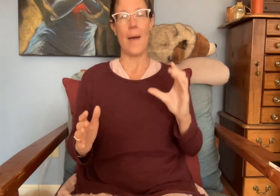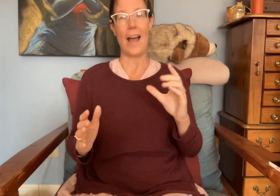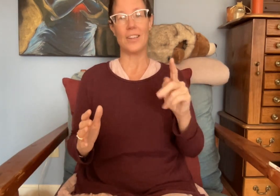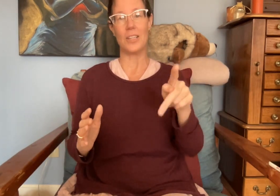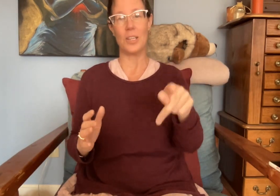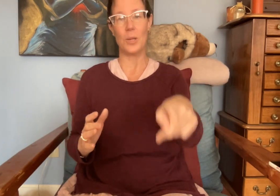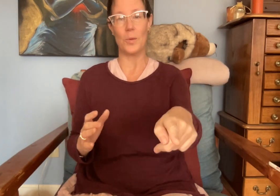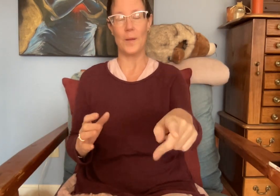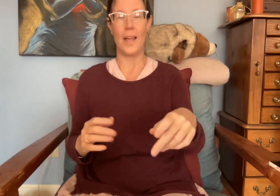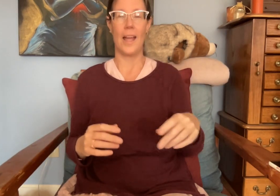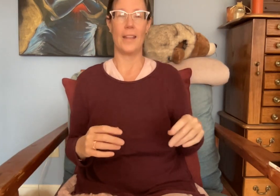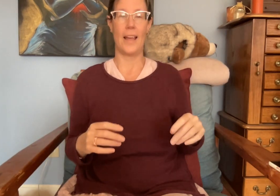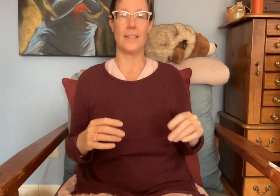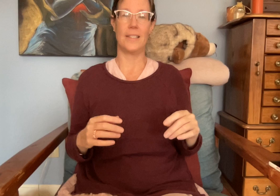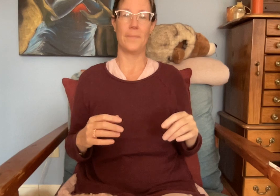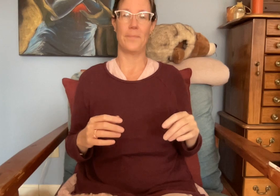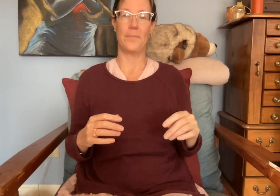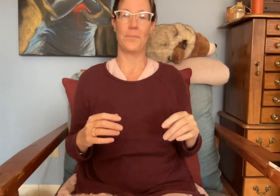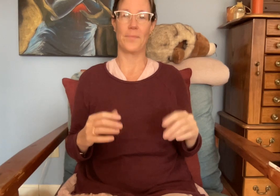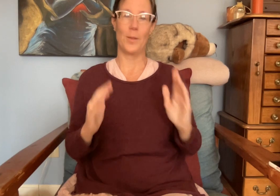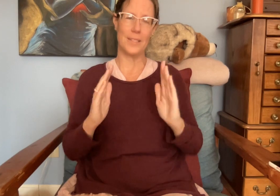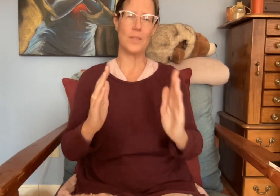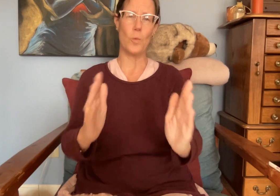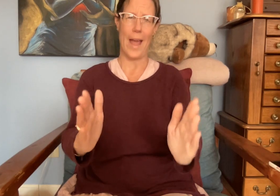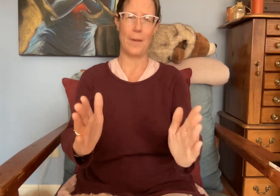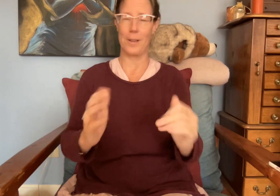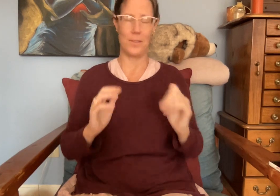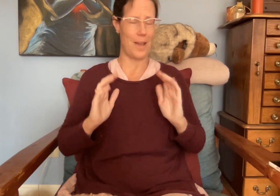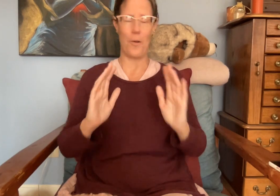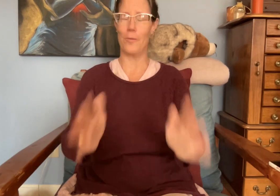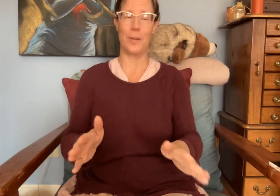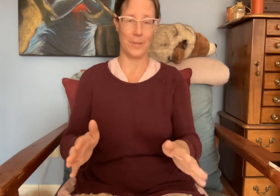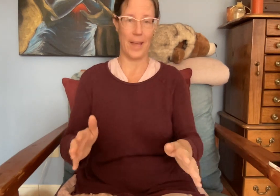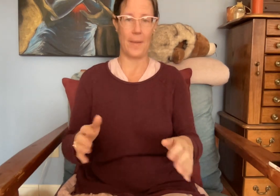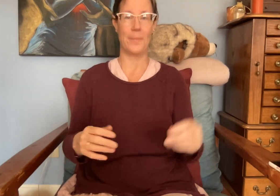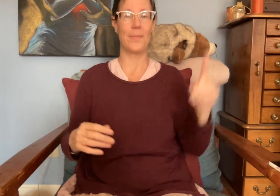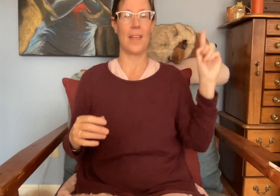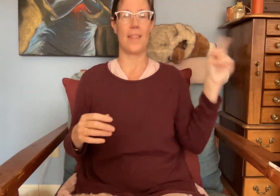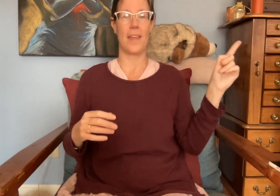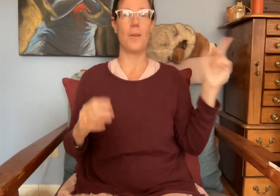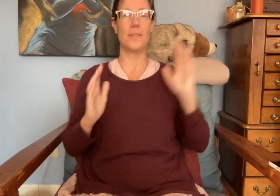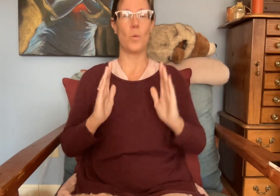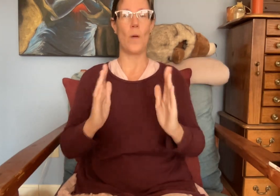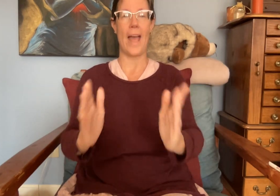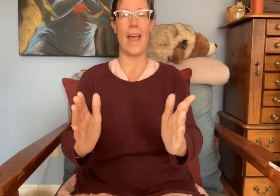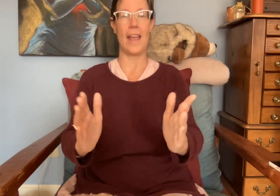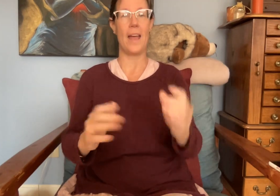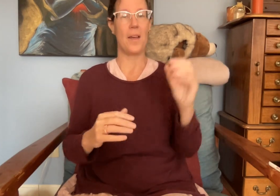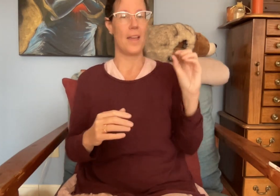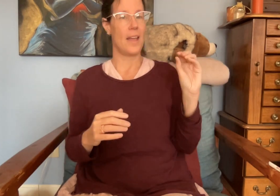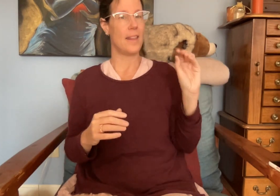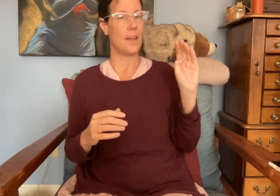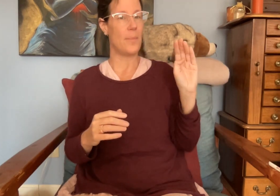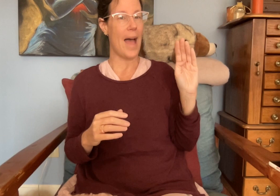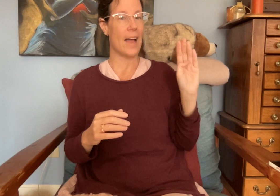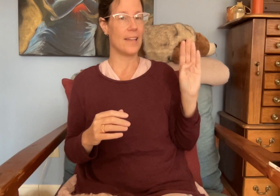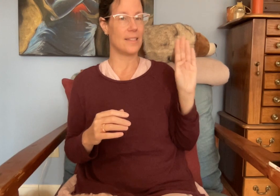back to you. And so this is way. We're going to do that over and over again. There's a way, and then back is sort of